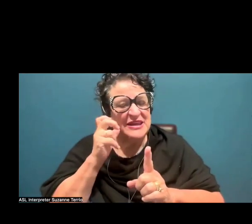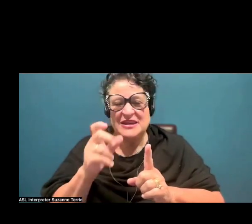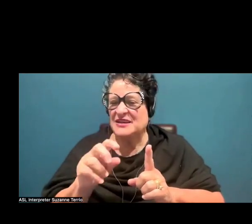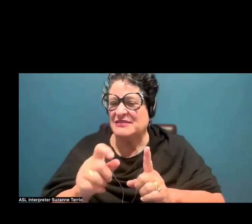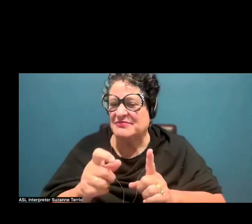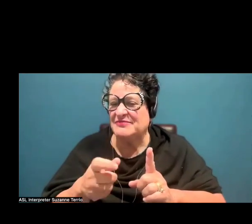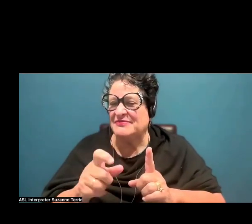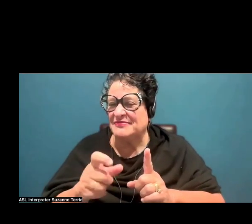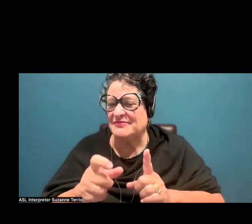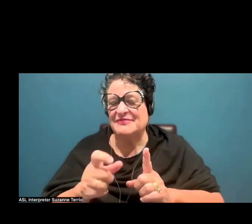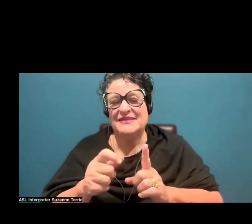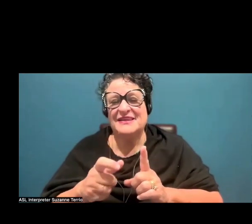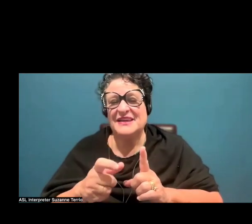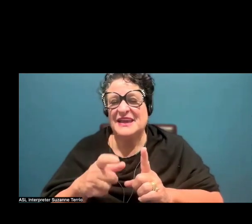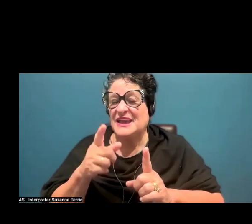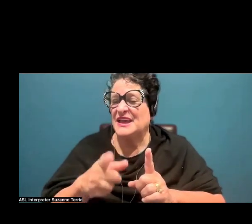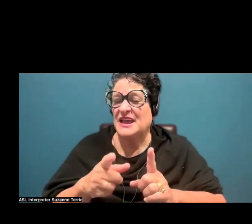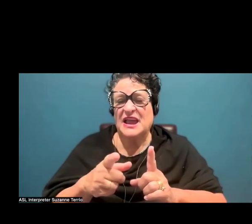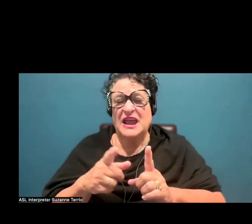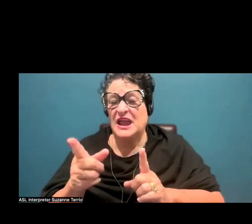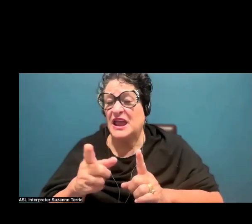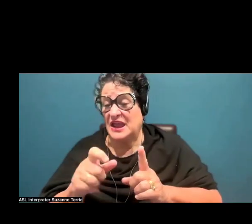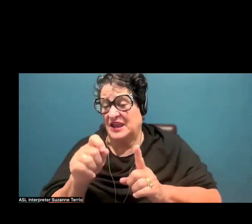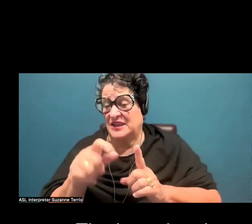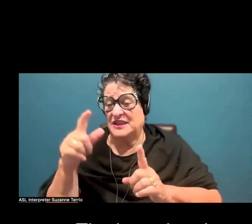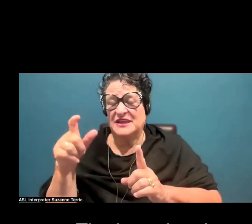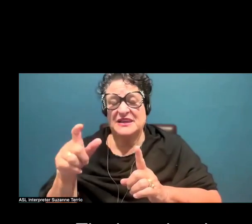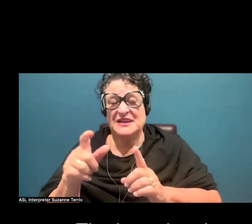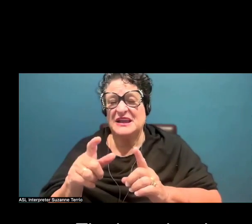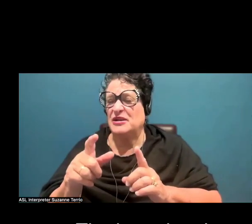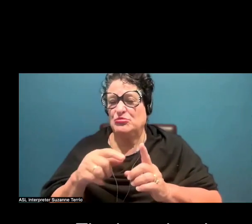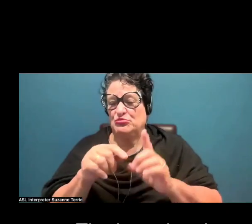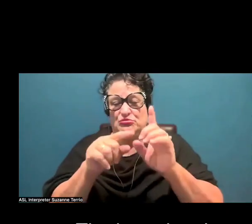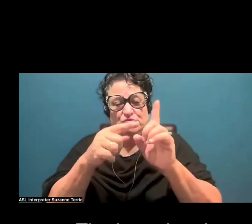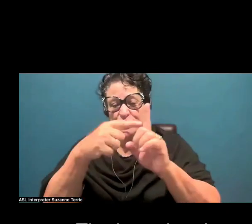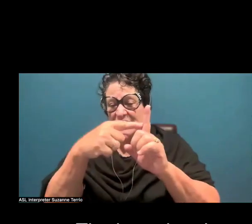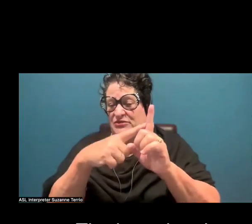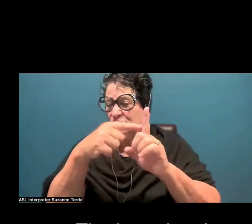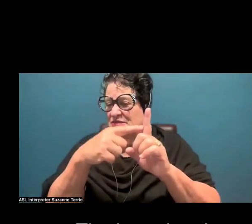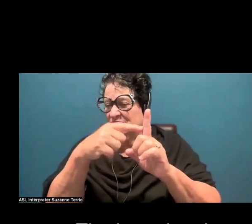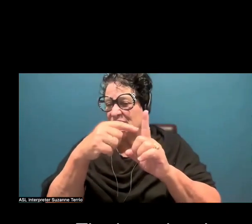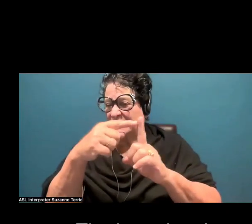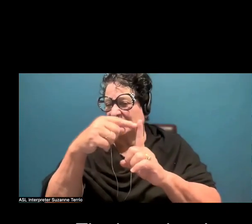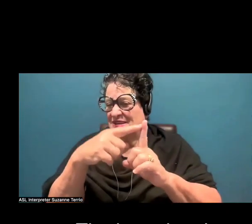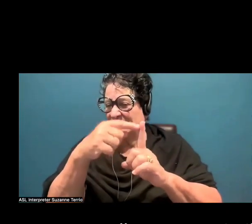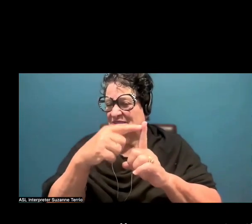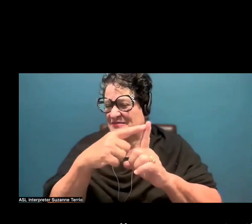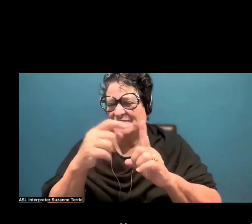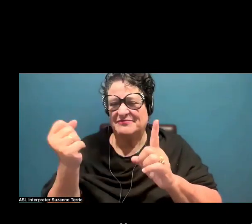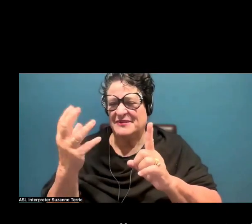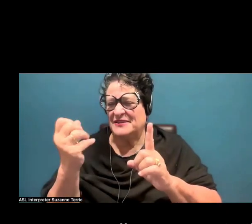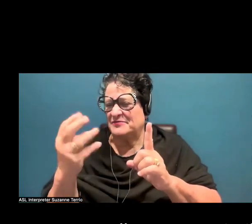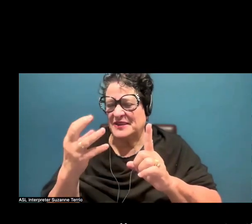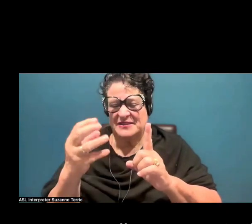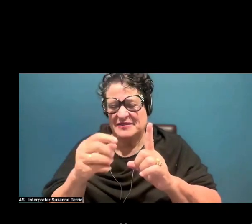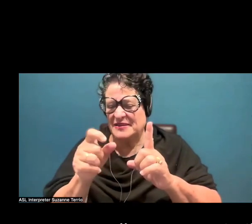tension. Ready, Nitsos said, and he let go. The branches began to move, revealing themselves to be made up of hundreds of smaller